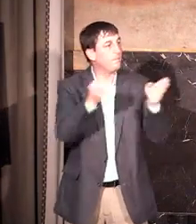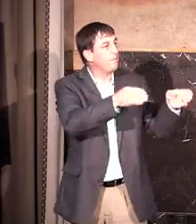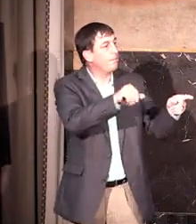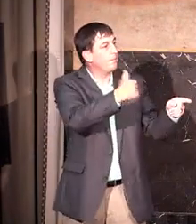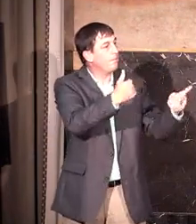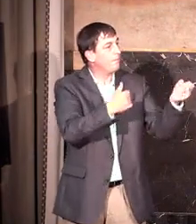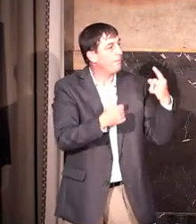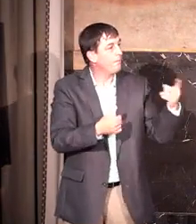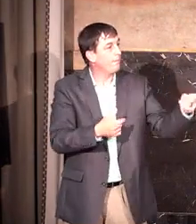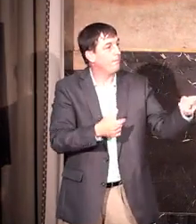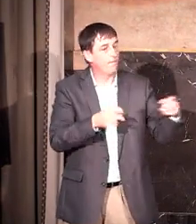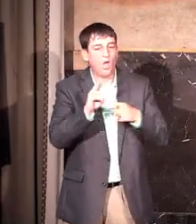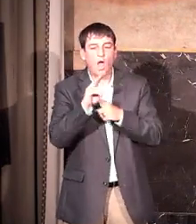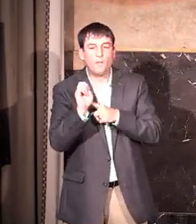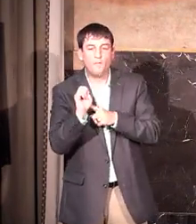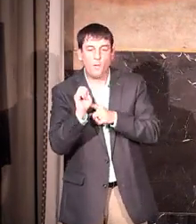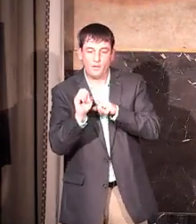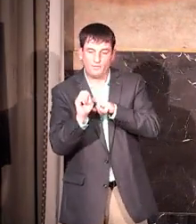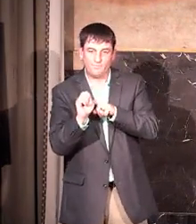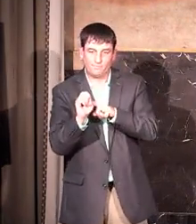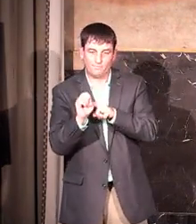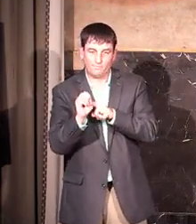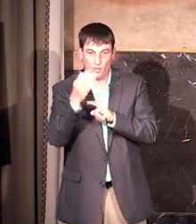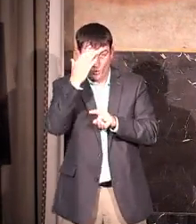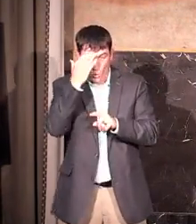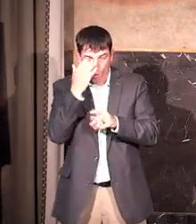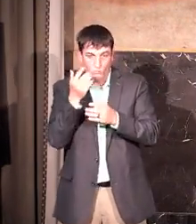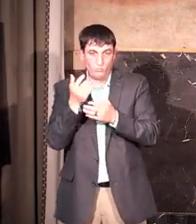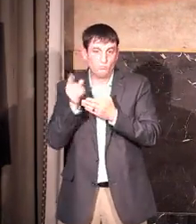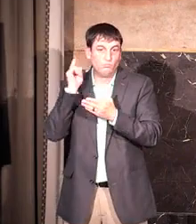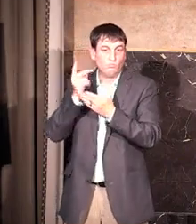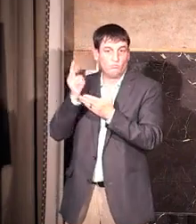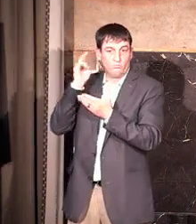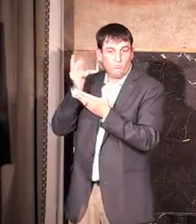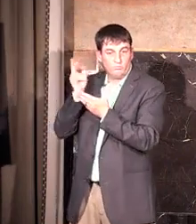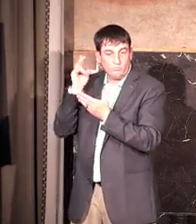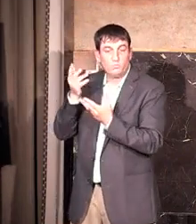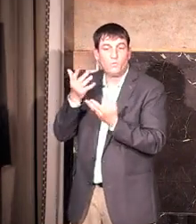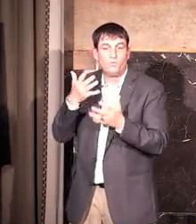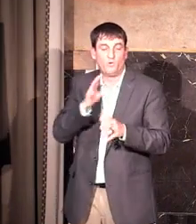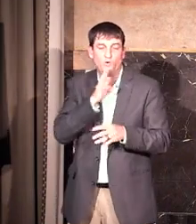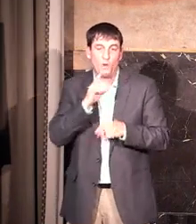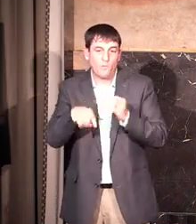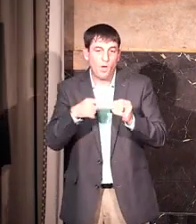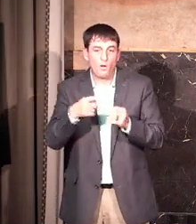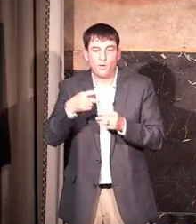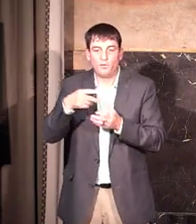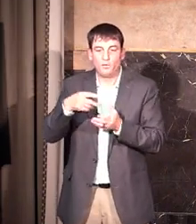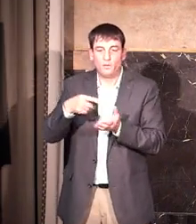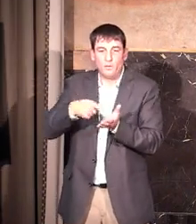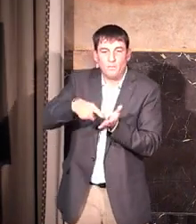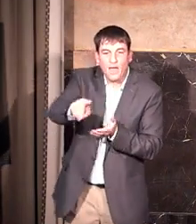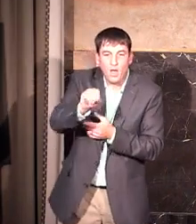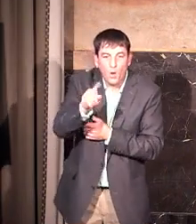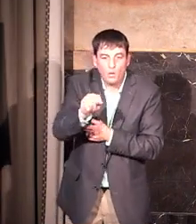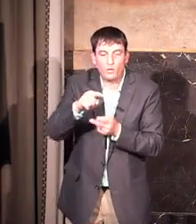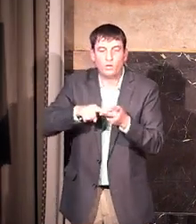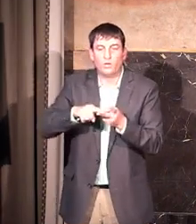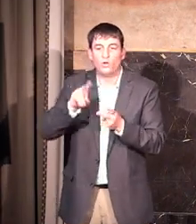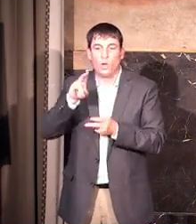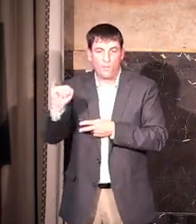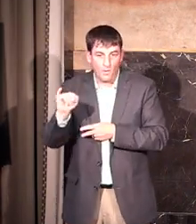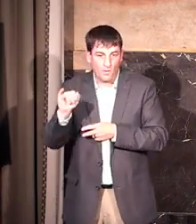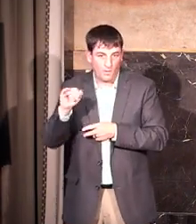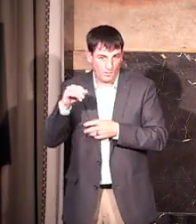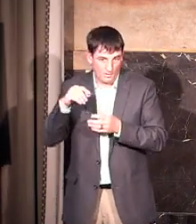as unemployment goes, I know in previous weeks in the past you kind of talked about the payout and current unemployment claims.